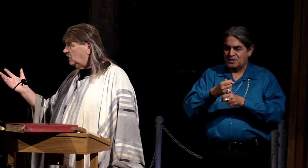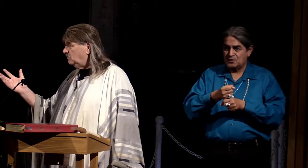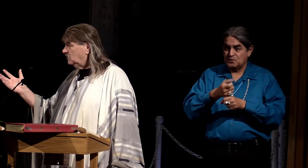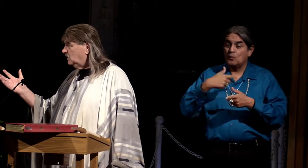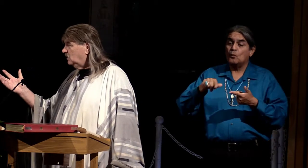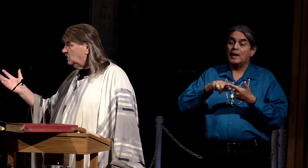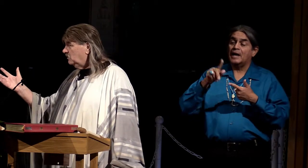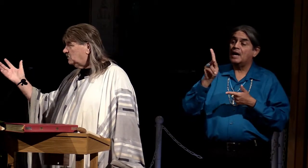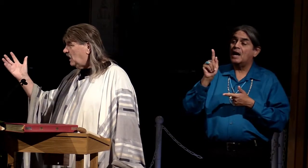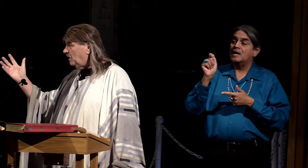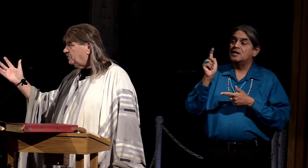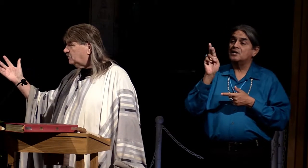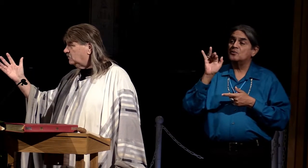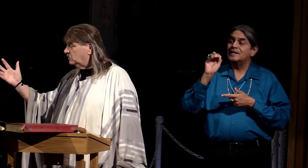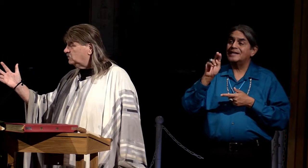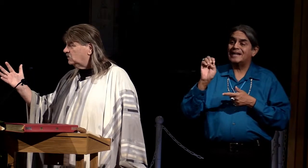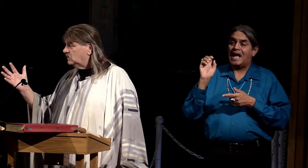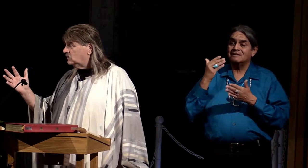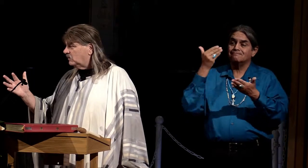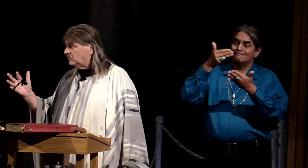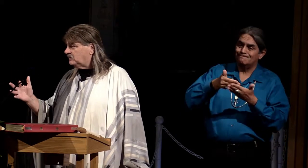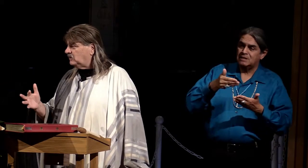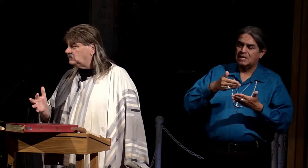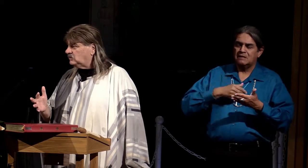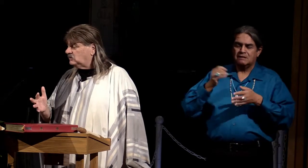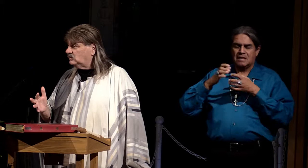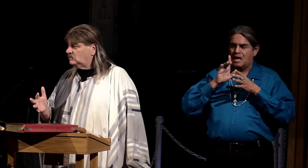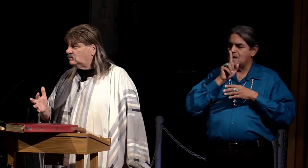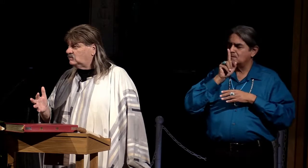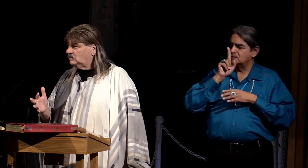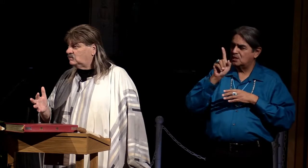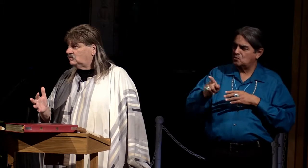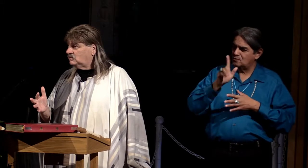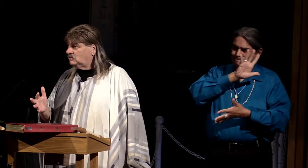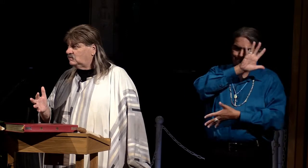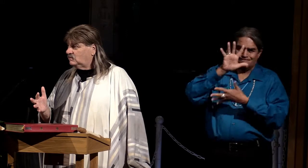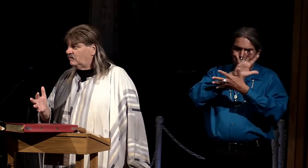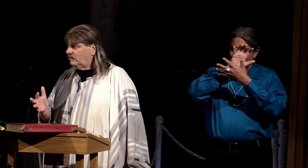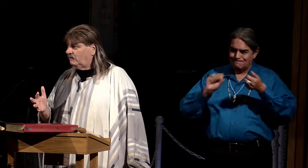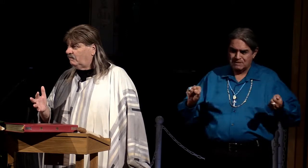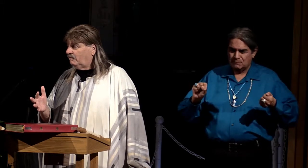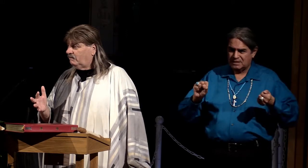Katrina came, it was absolute devastation.